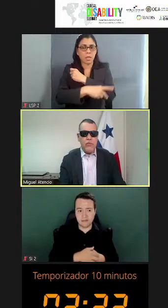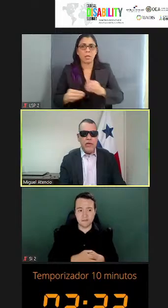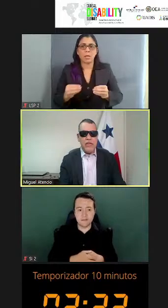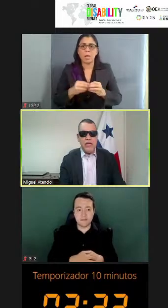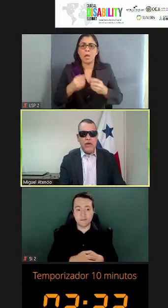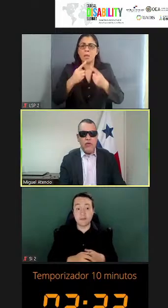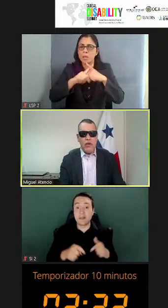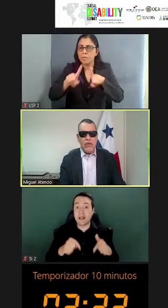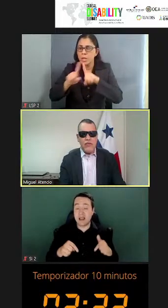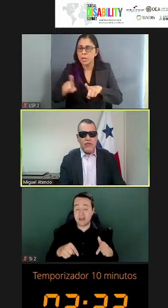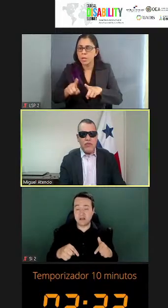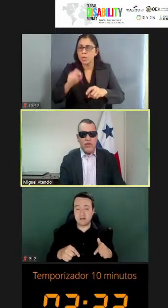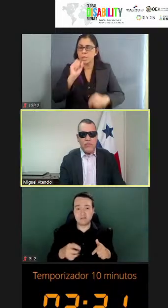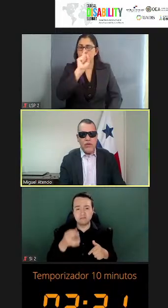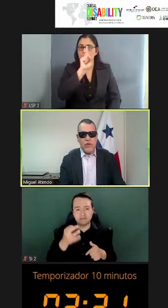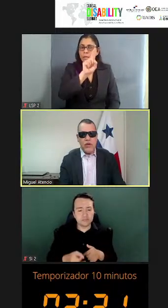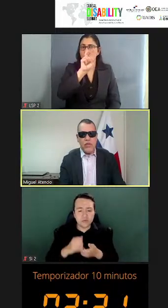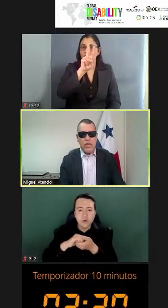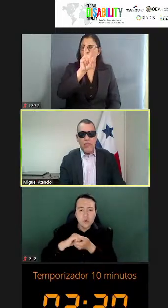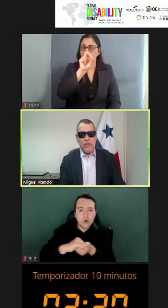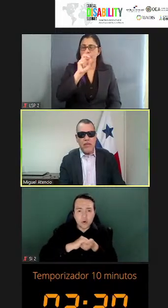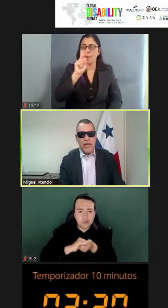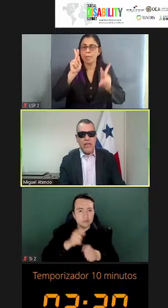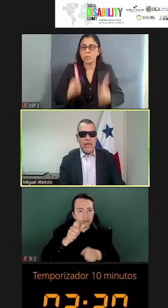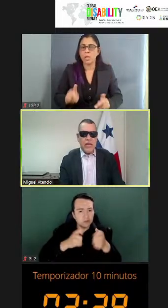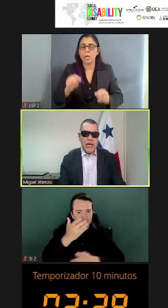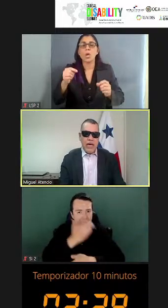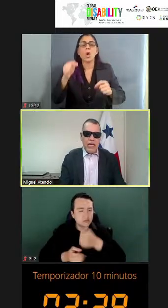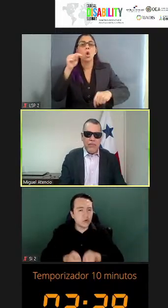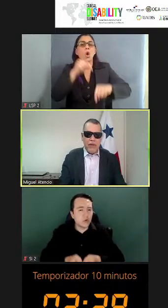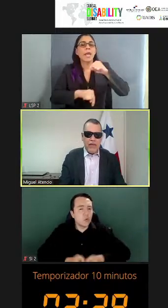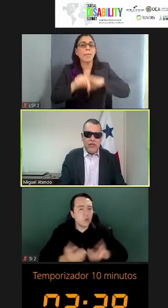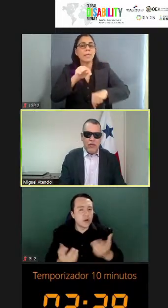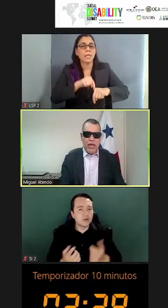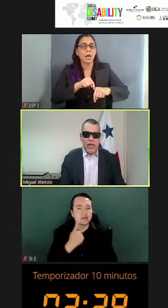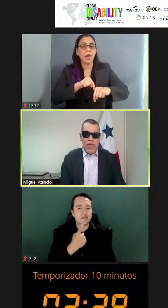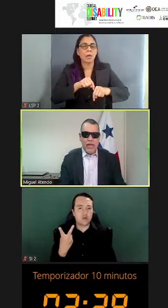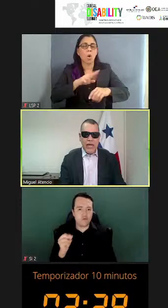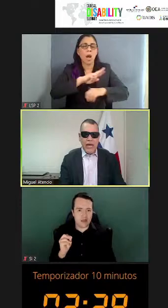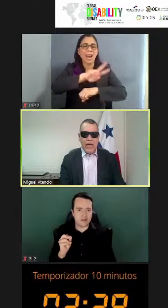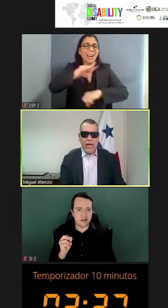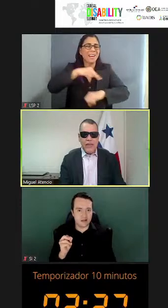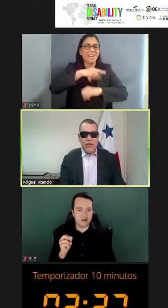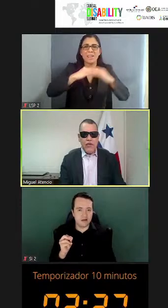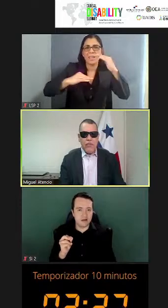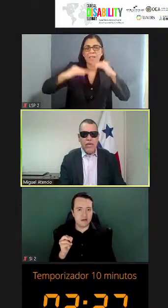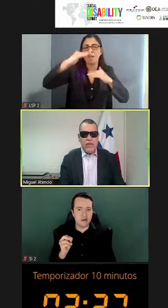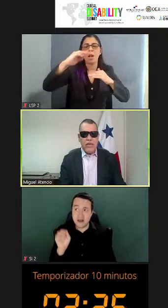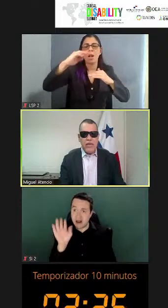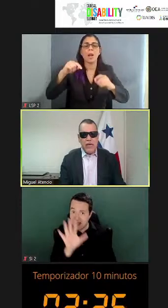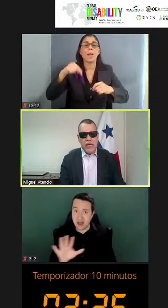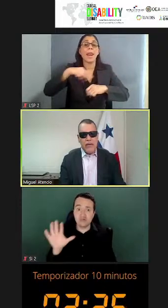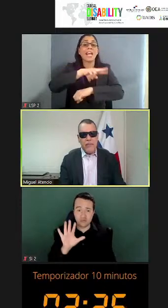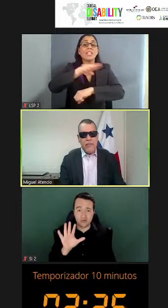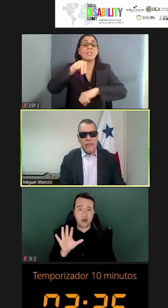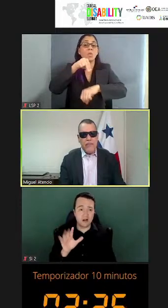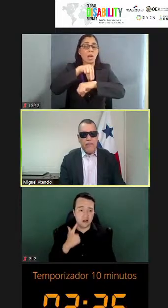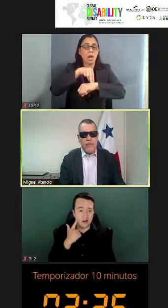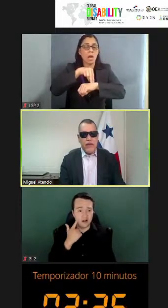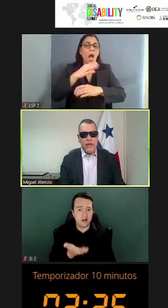we have 102 organizations of persons with disabilities nationwide